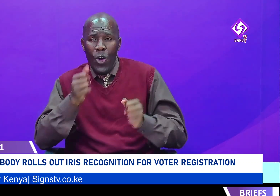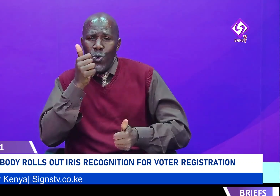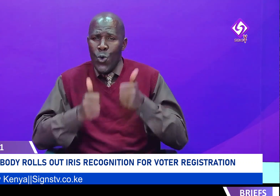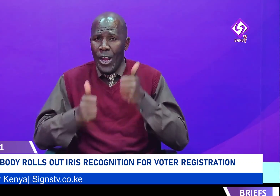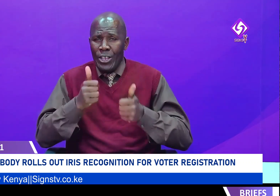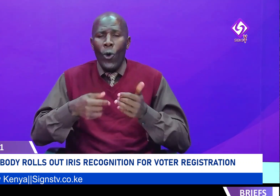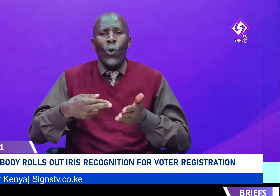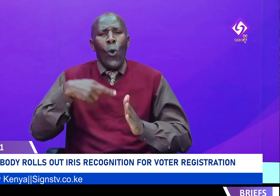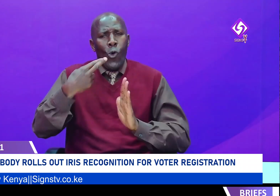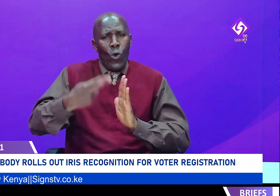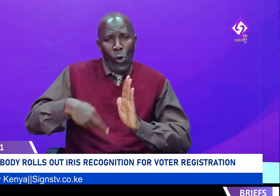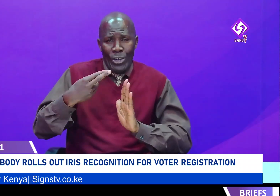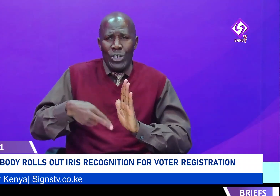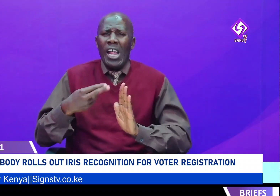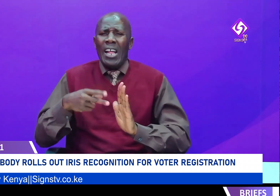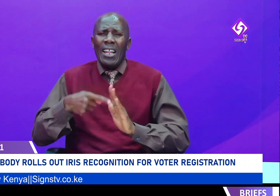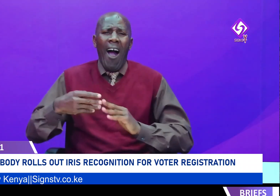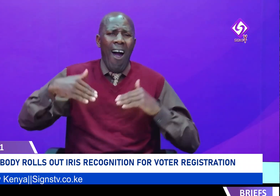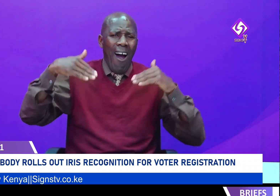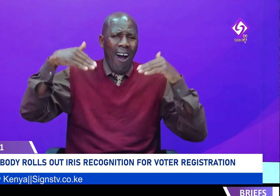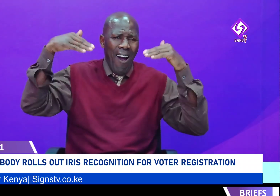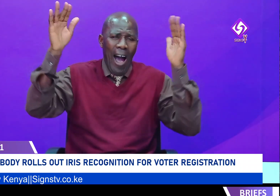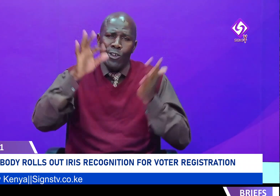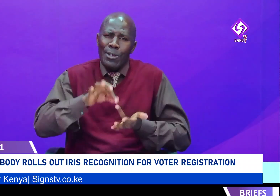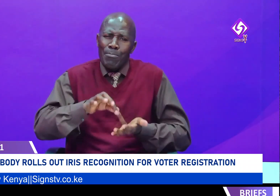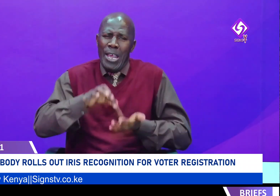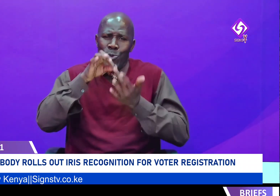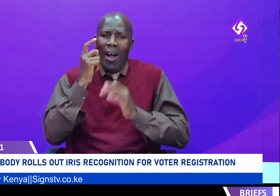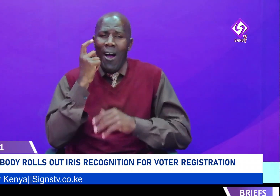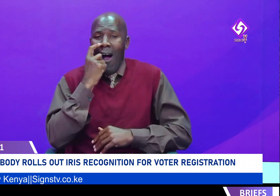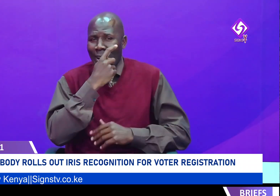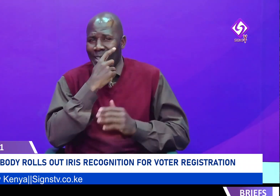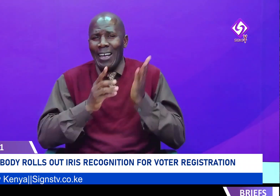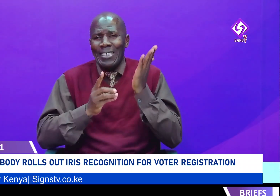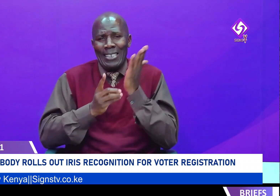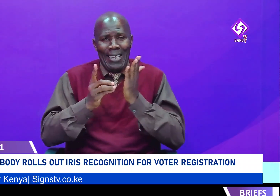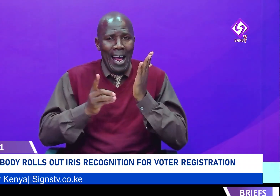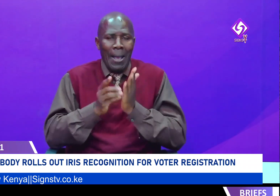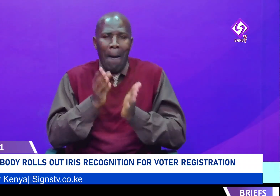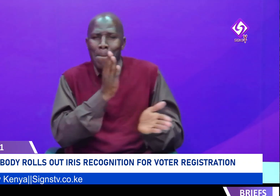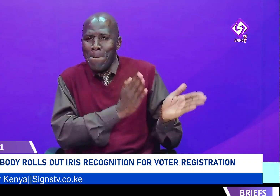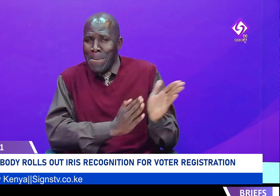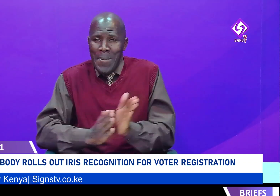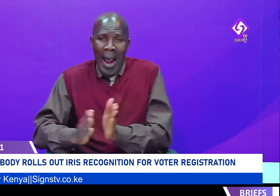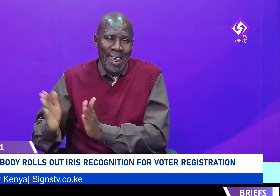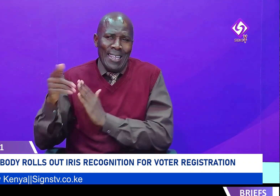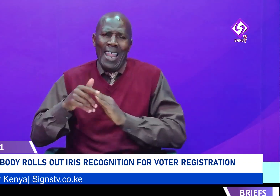This new system, which records highly unique eye data, is intended to be a major